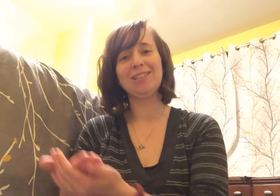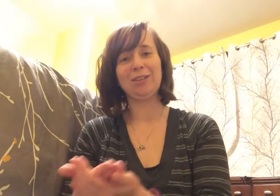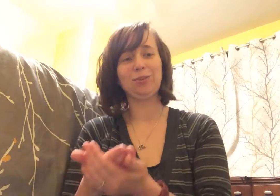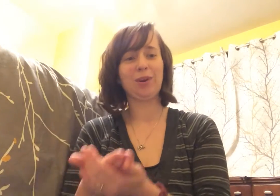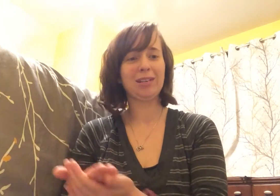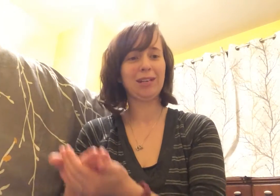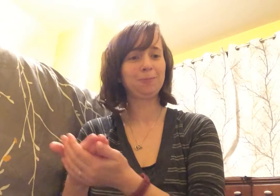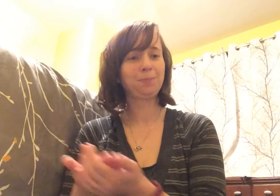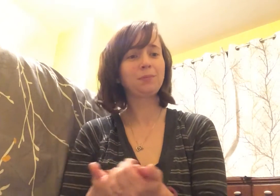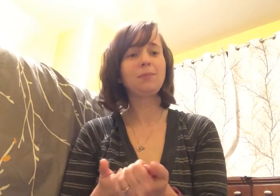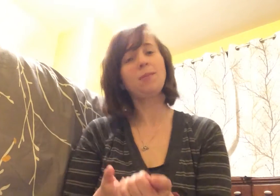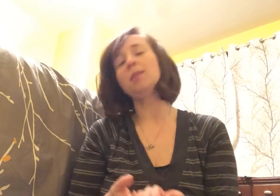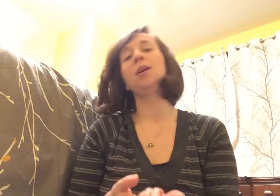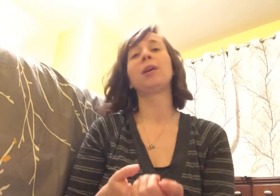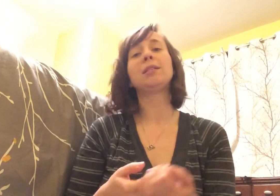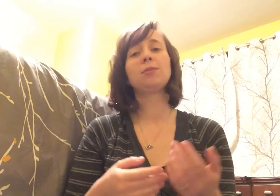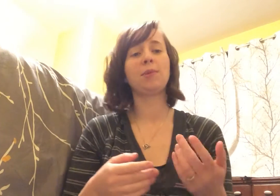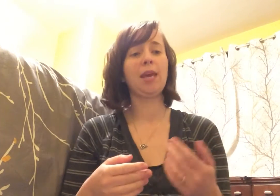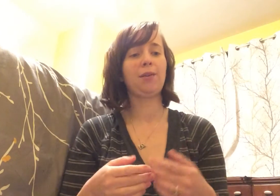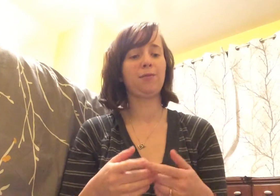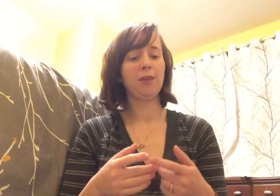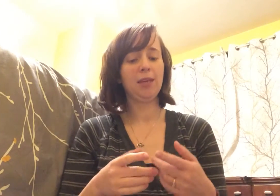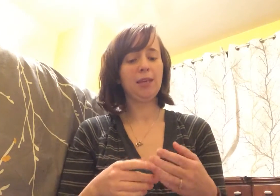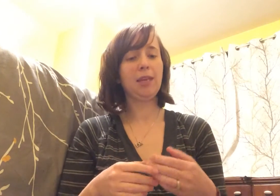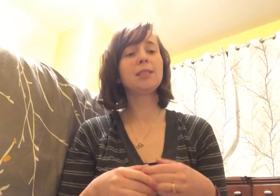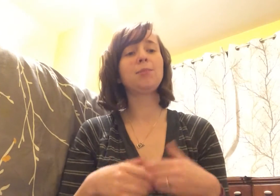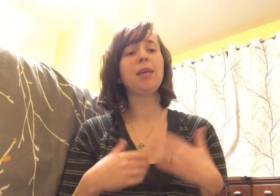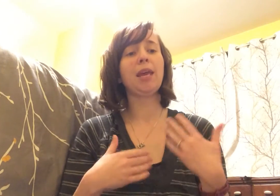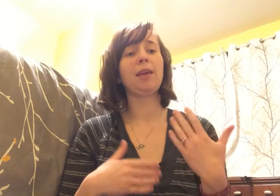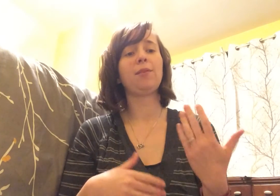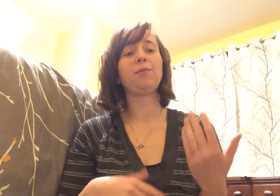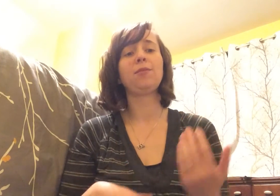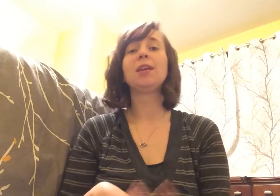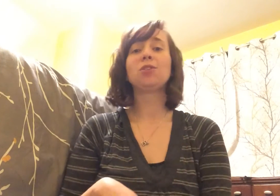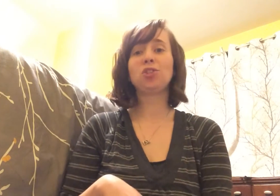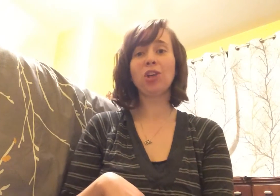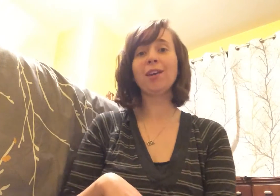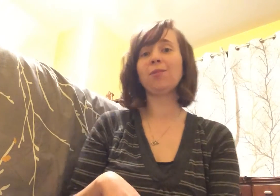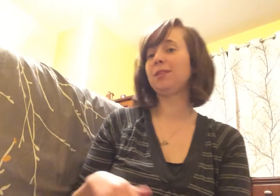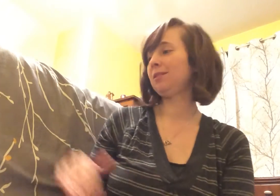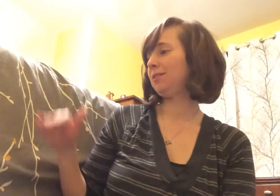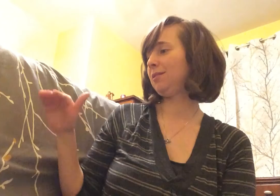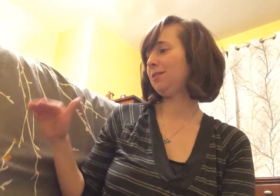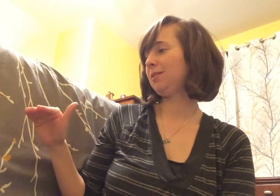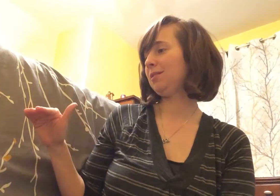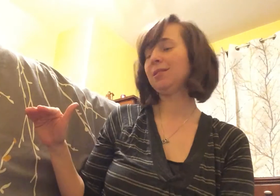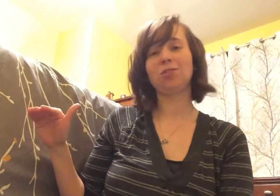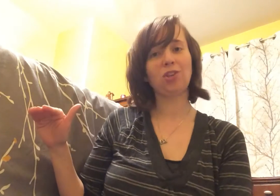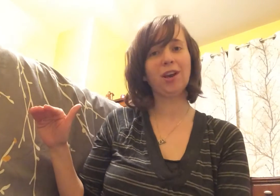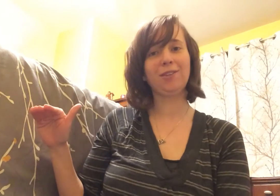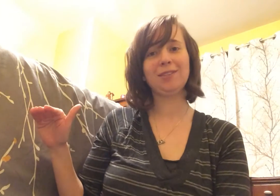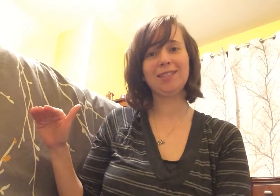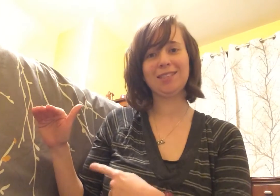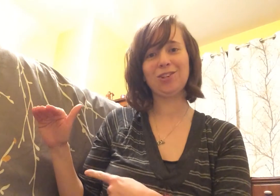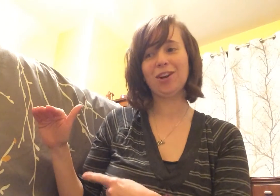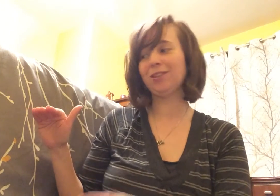gentle rocking. All right, so next we have child. Child. This is child.